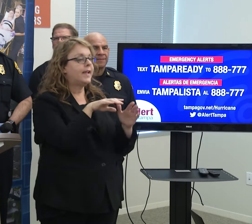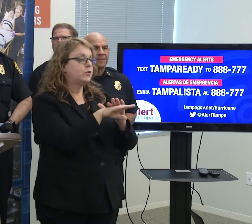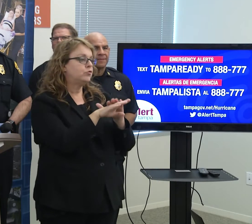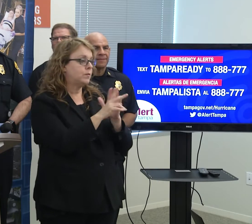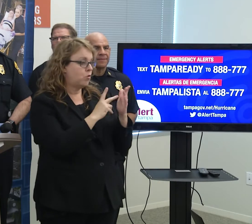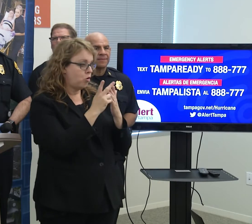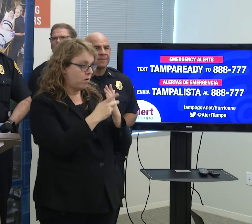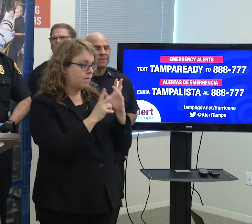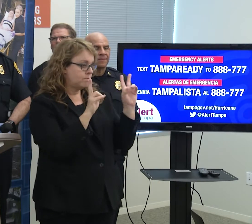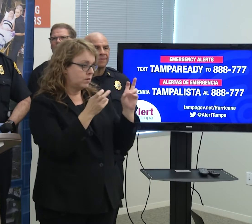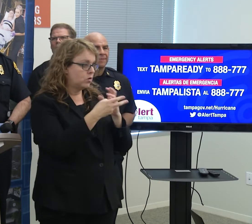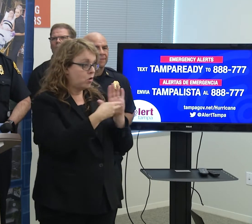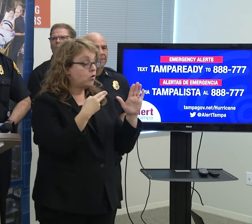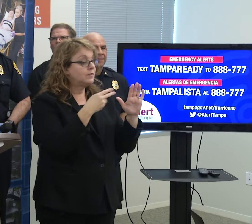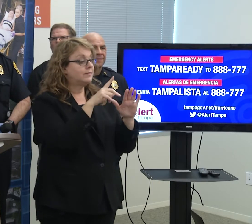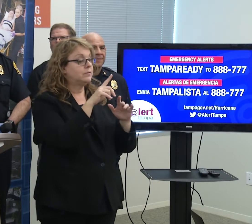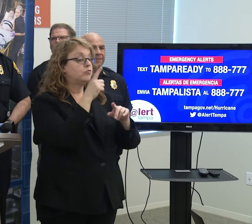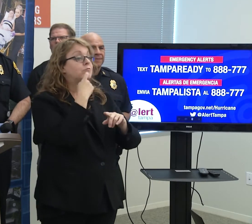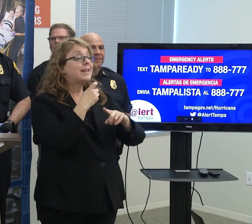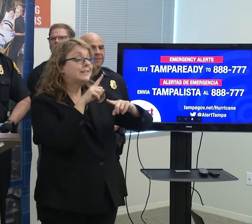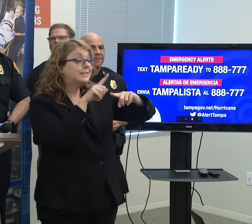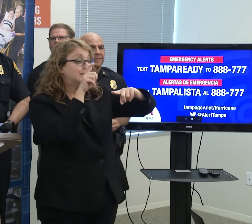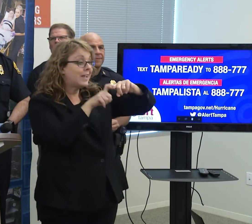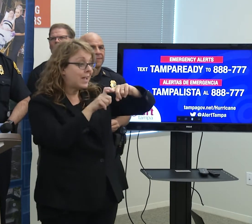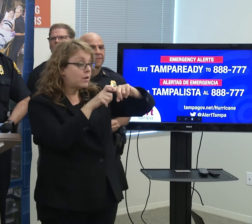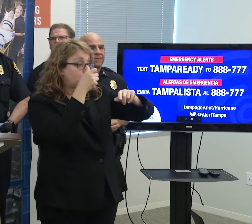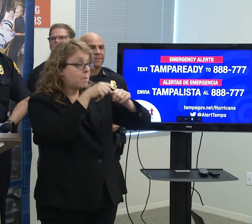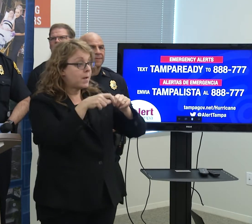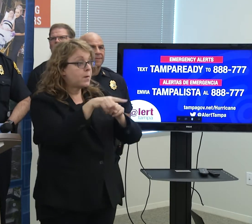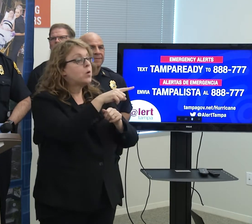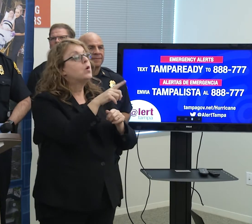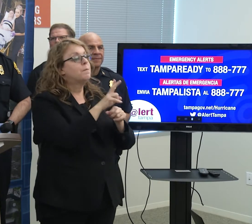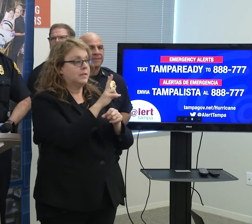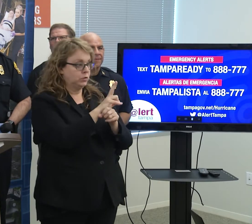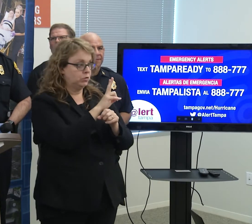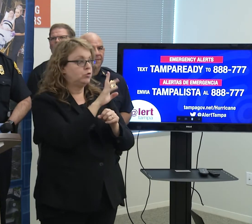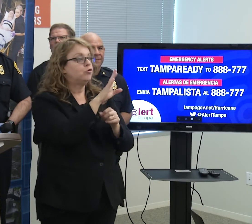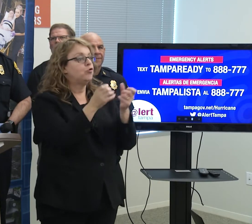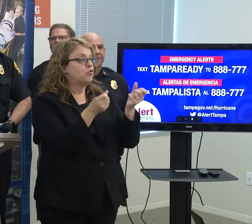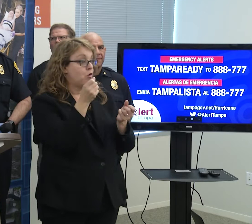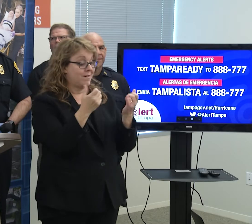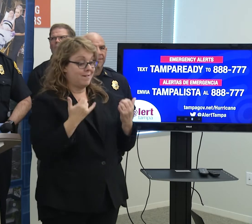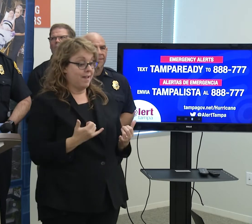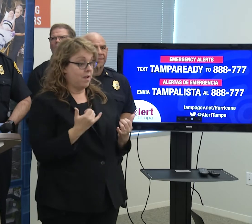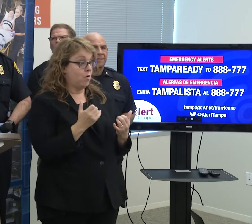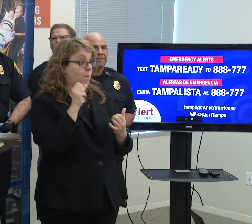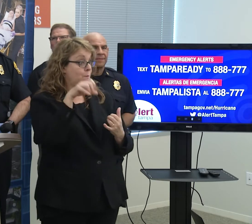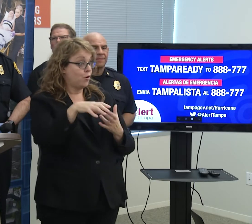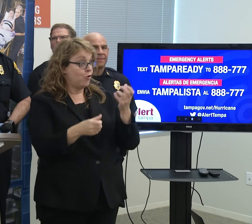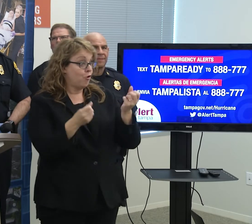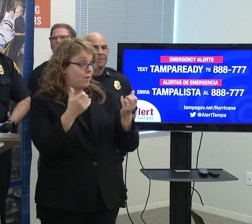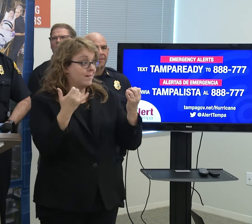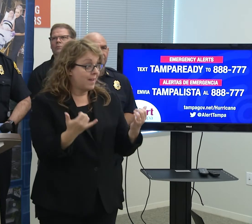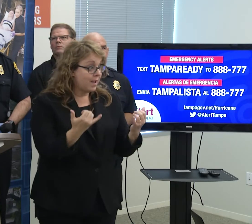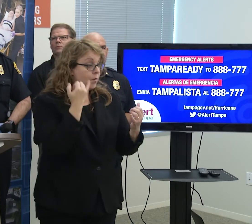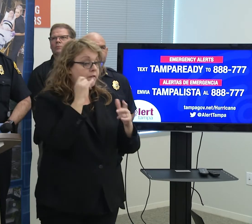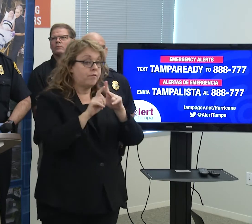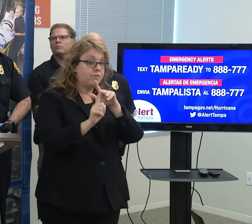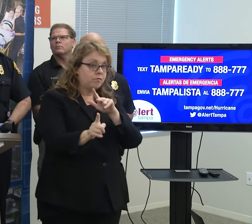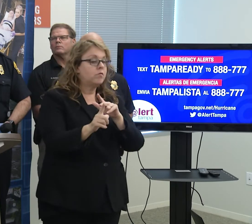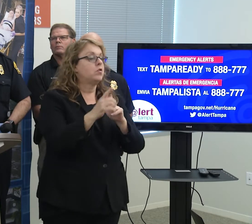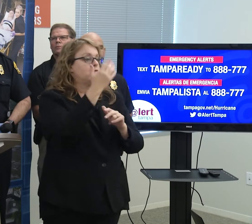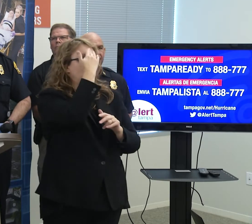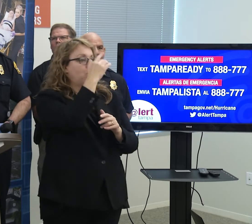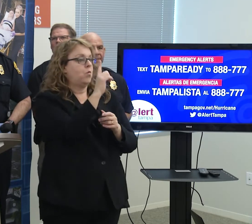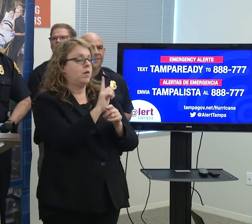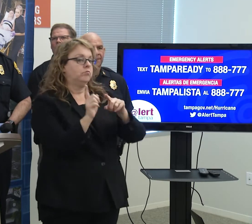program where there are hang tags. We like to remind people to put those hang tags in their cars so that when they need them to get back into their neighborhood, they